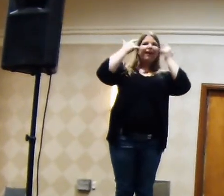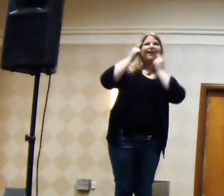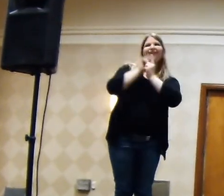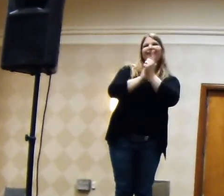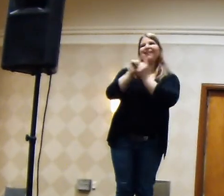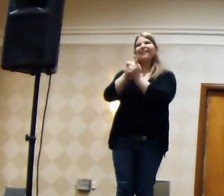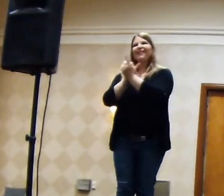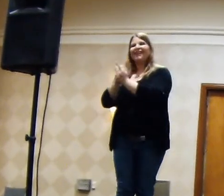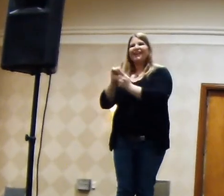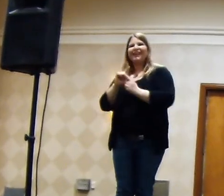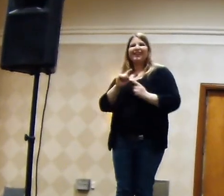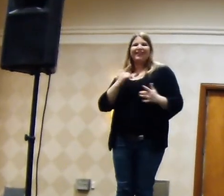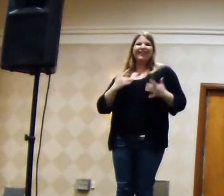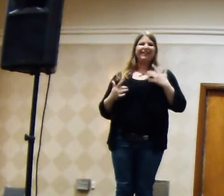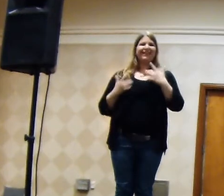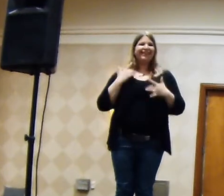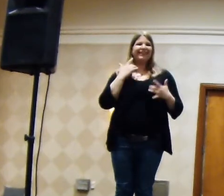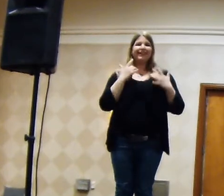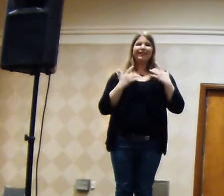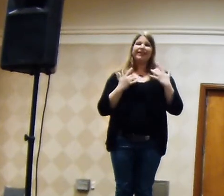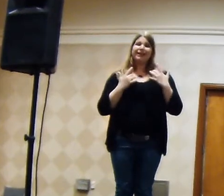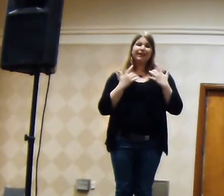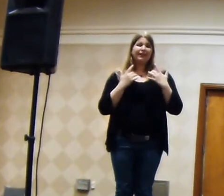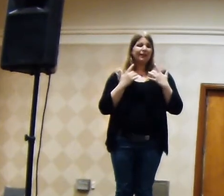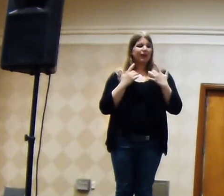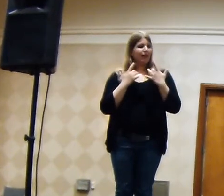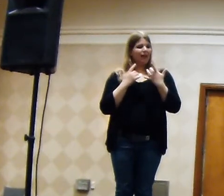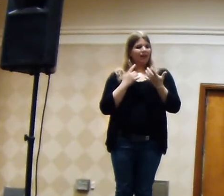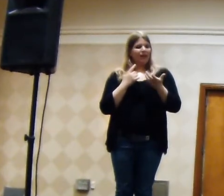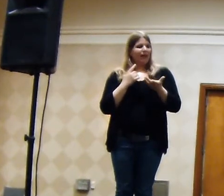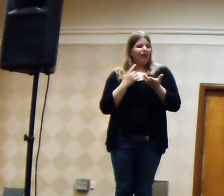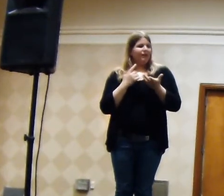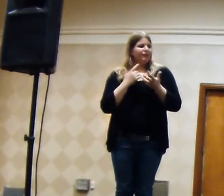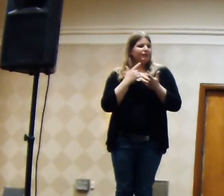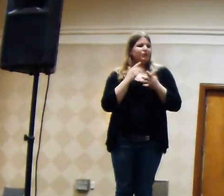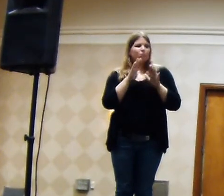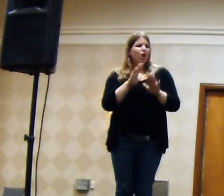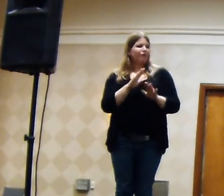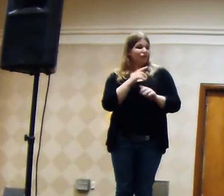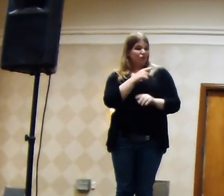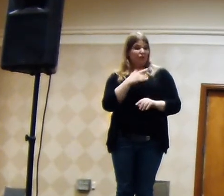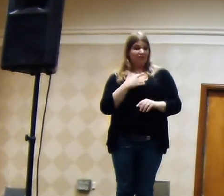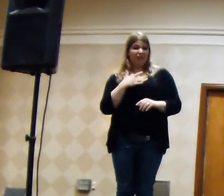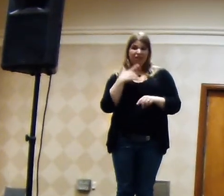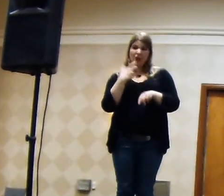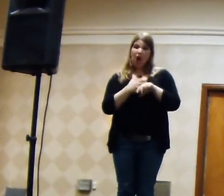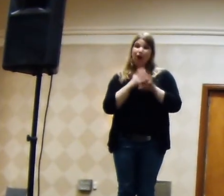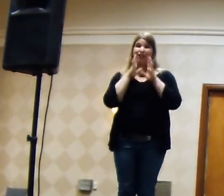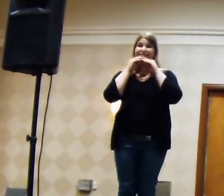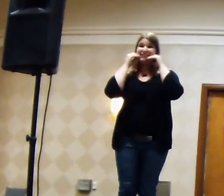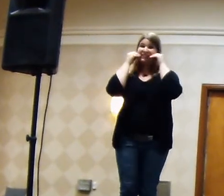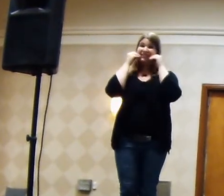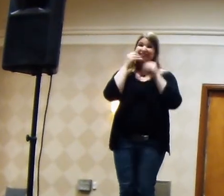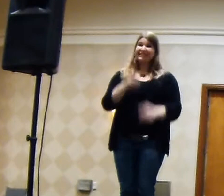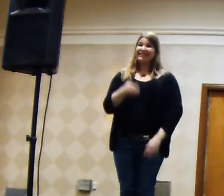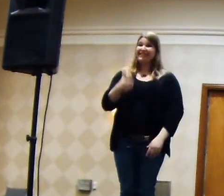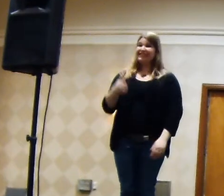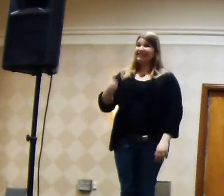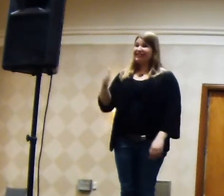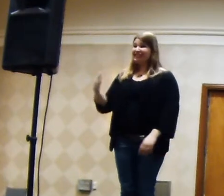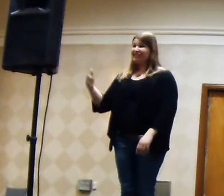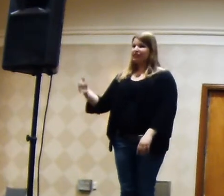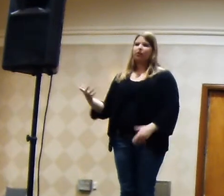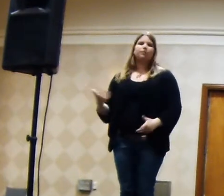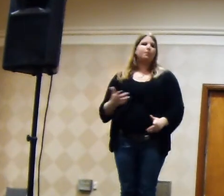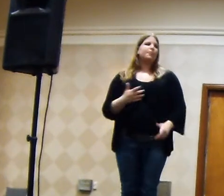and you ask some questions. You know, it's just really wonderful experience. Do you find it hard to keep it going all weekend? Well, no, you